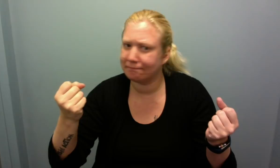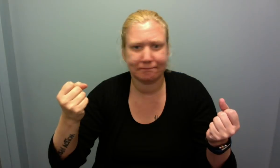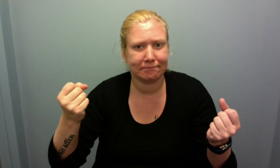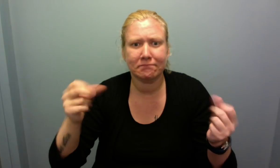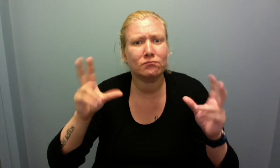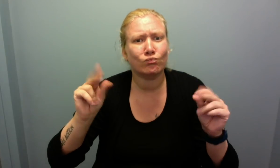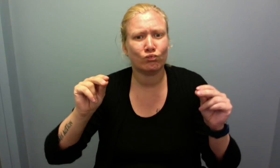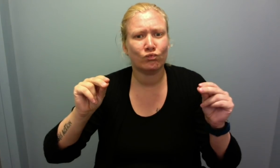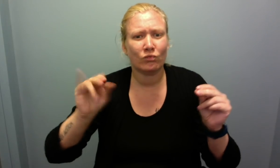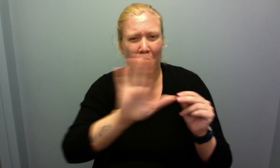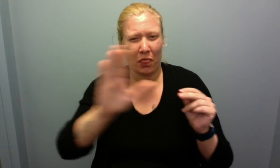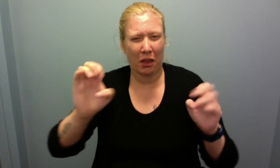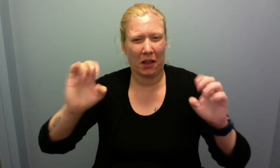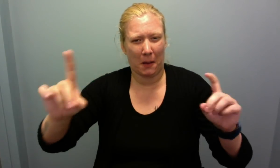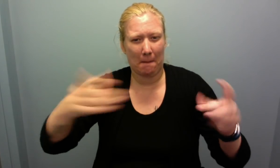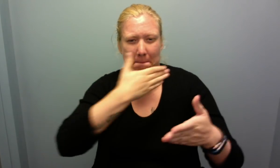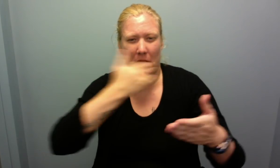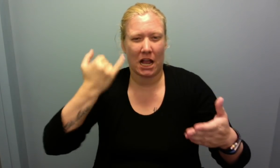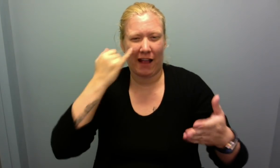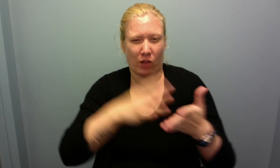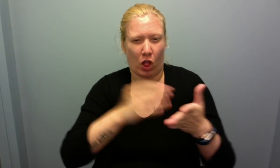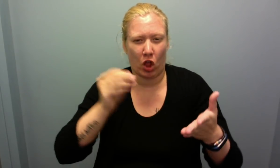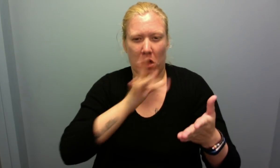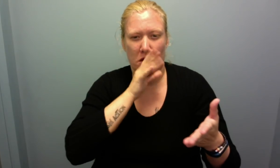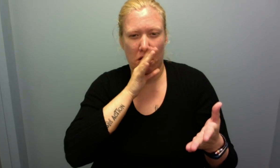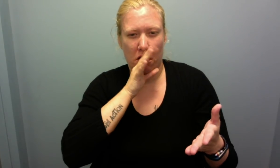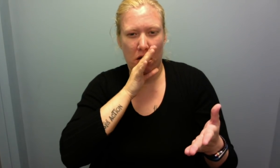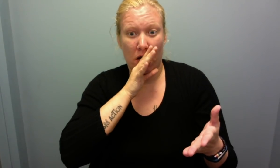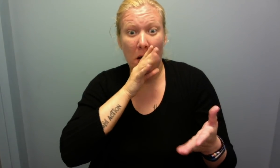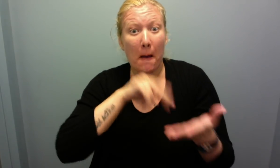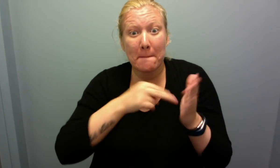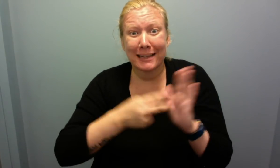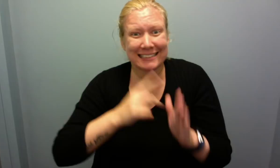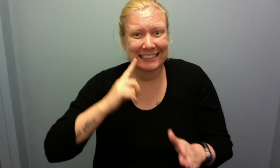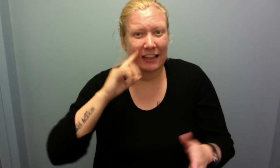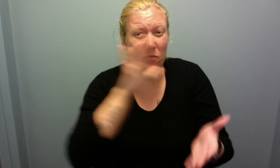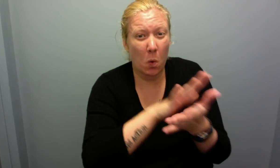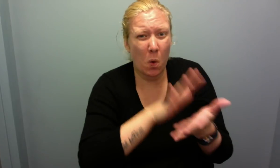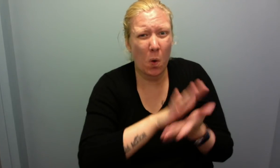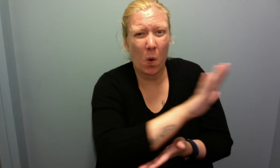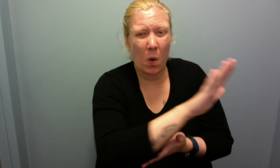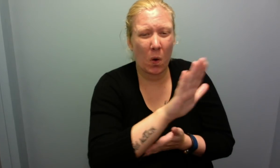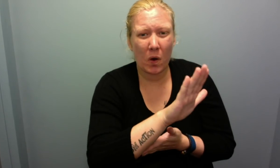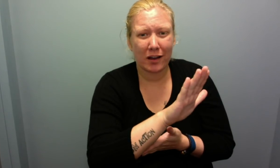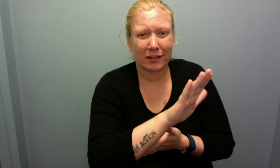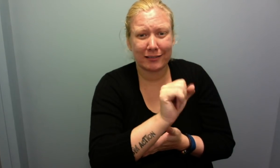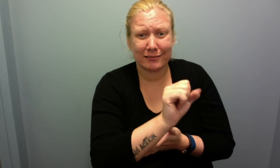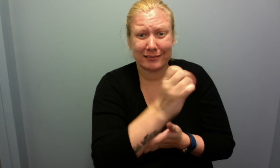that was run by all hearing people. There's only a few deaf people that were there advocating for sign language.